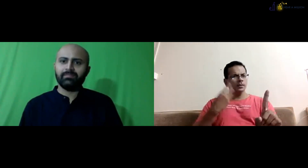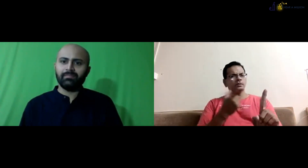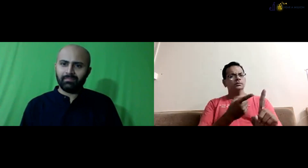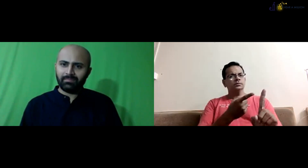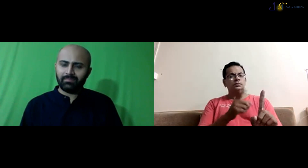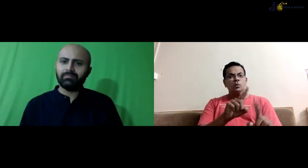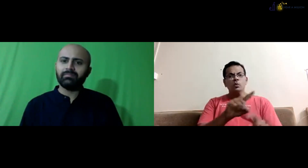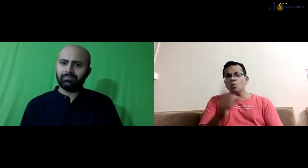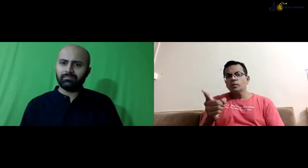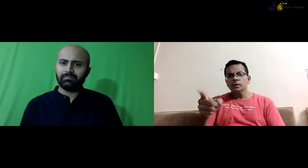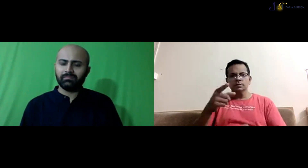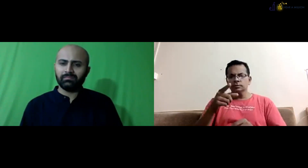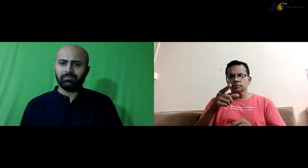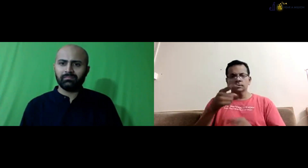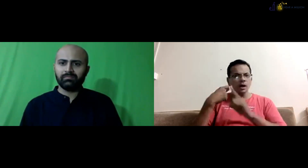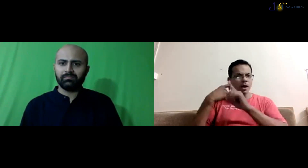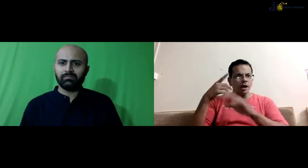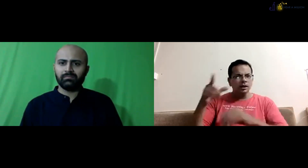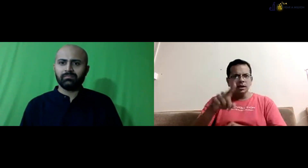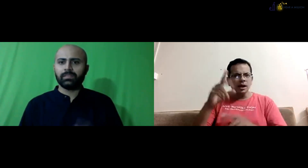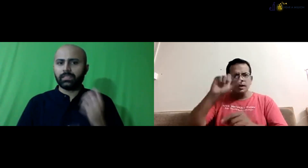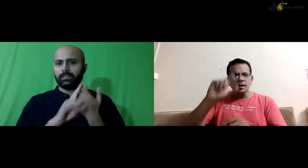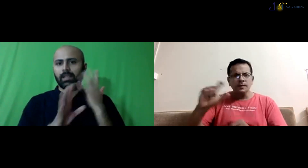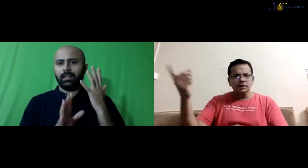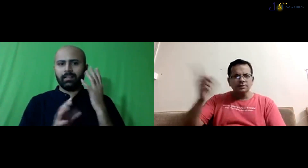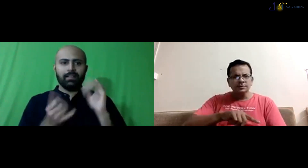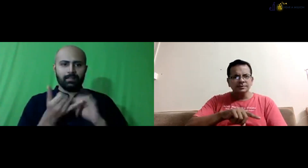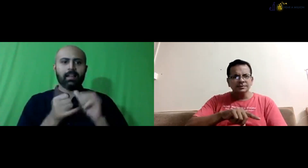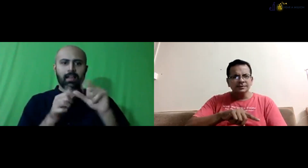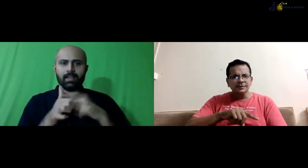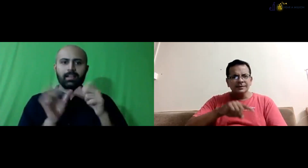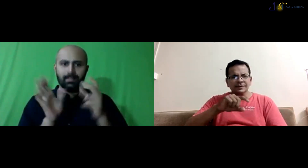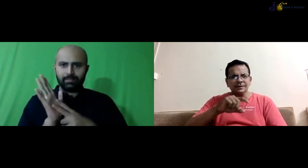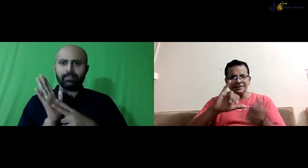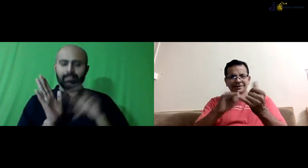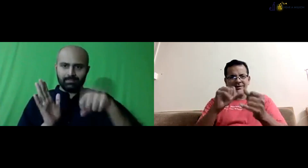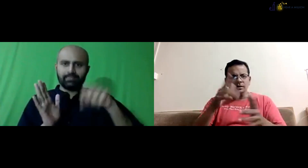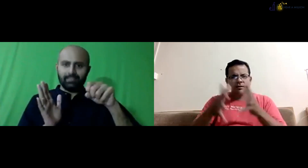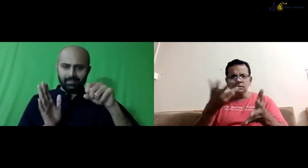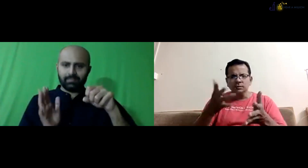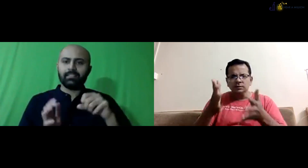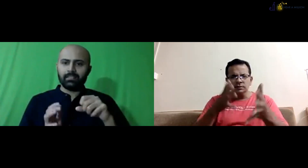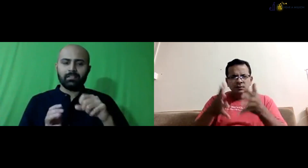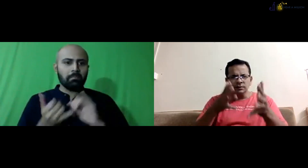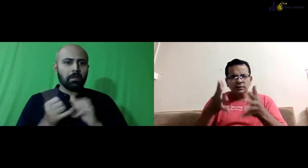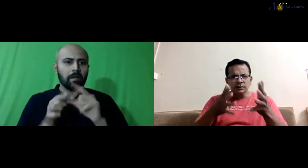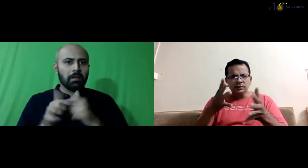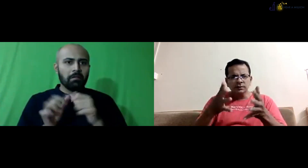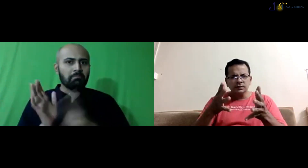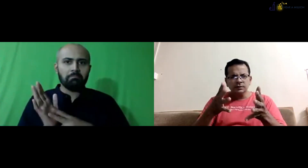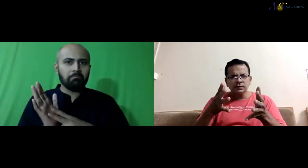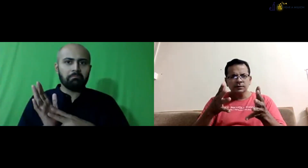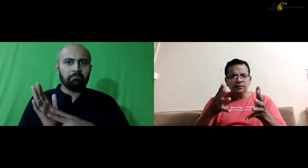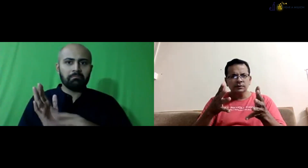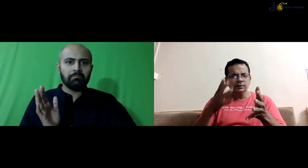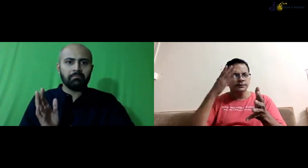videos and putting and uploading it on the YouTube channel. And also from the Nepal, Sarjan, like, what's his